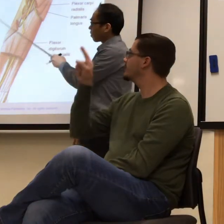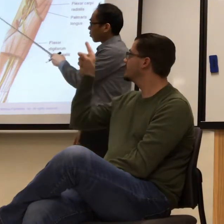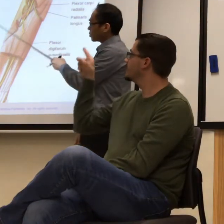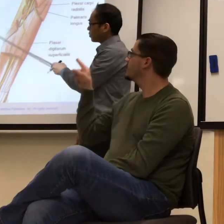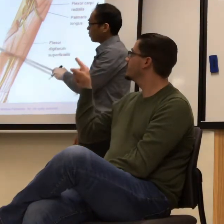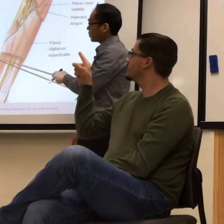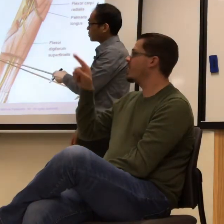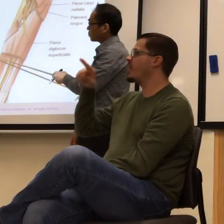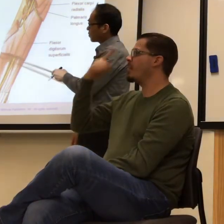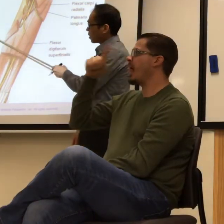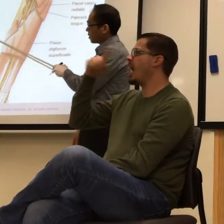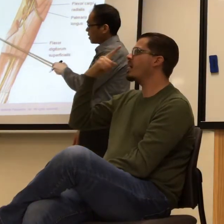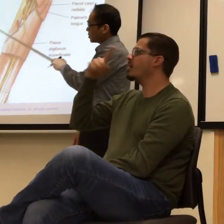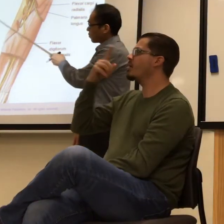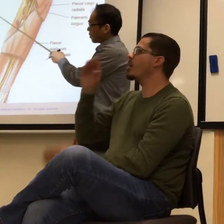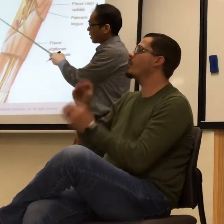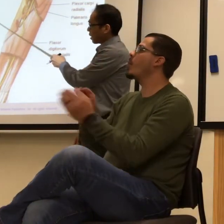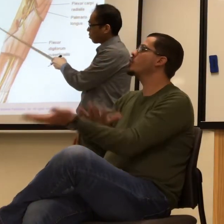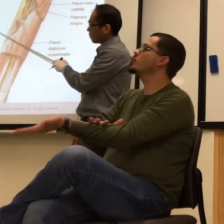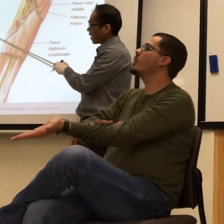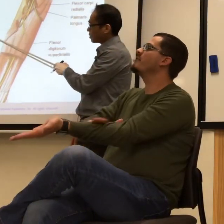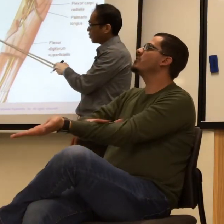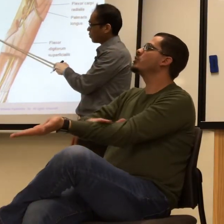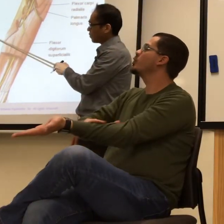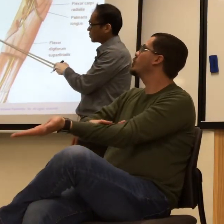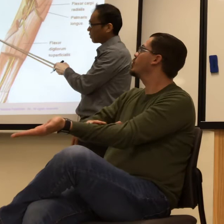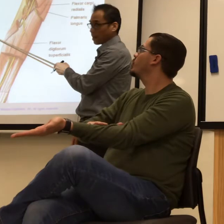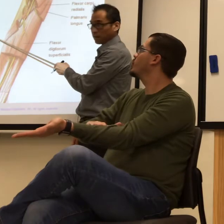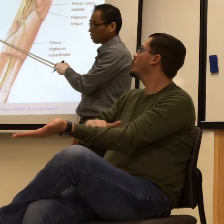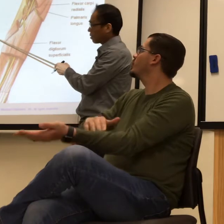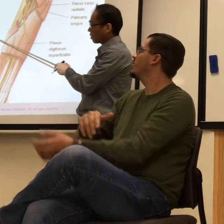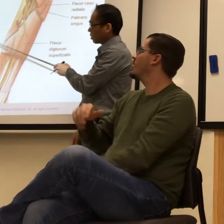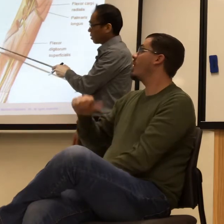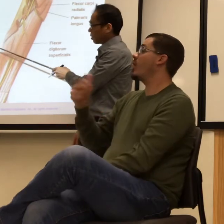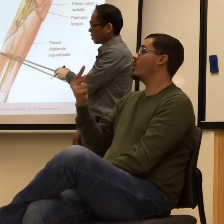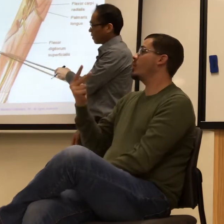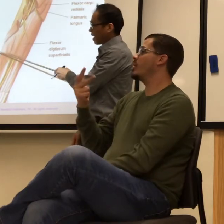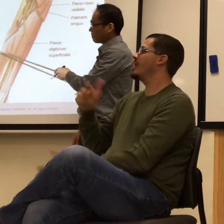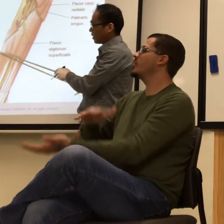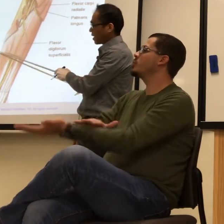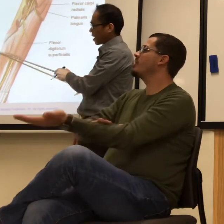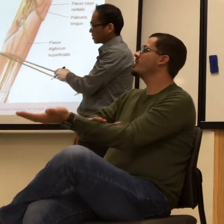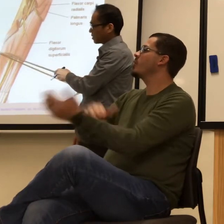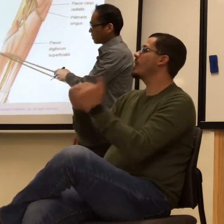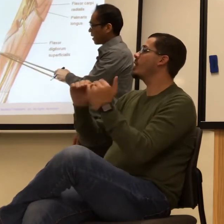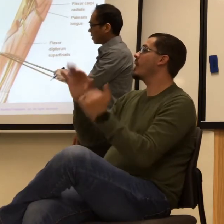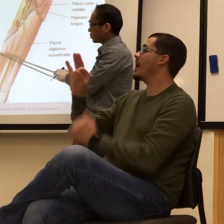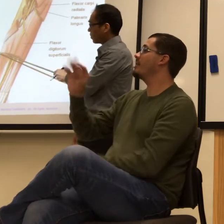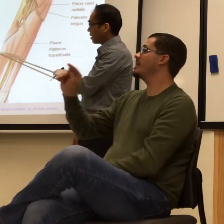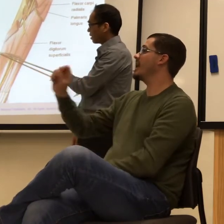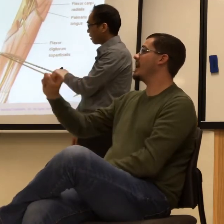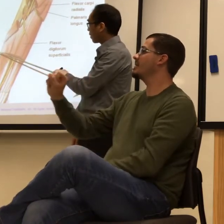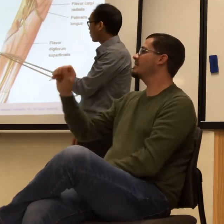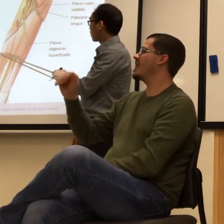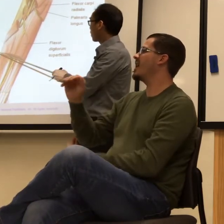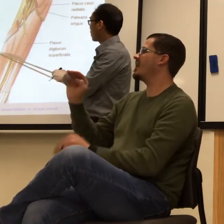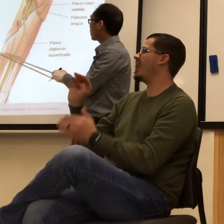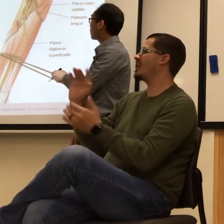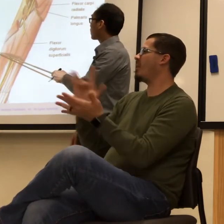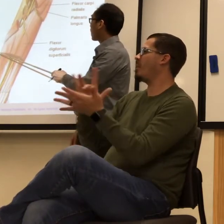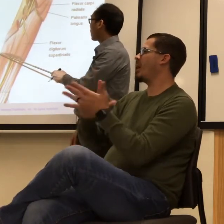These four are more superficial. These three are in that superficial layer. The FDS is in that intermediate